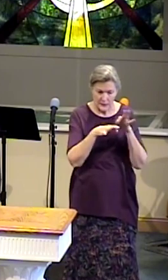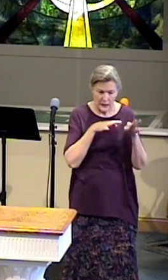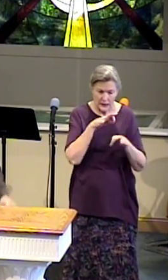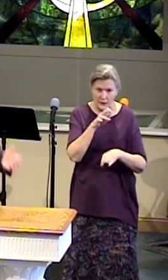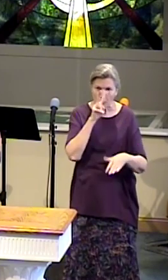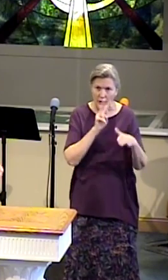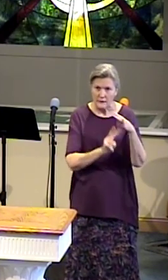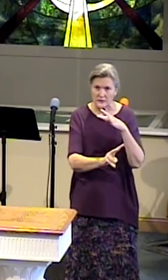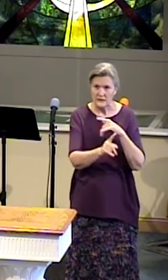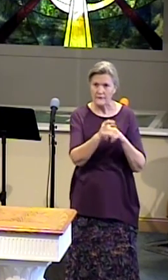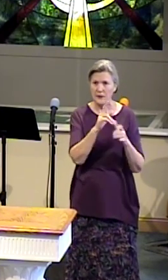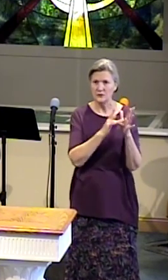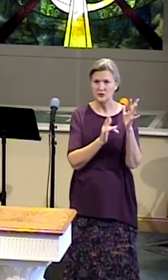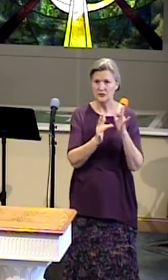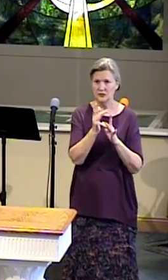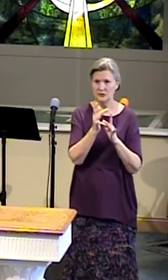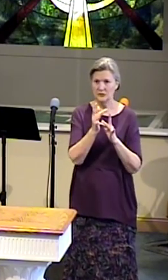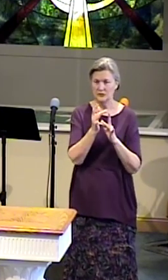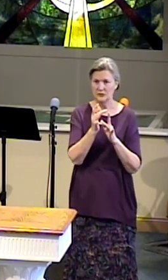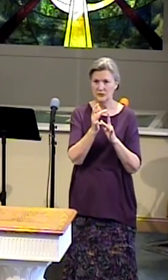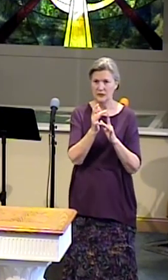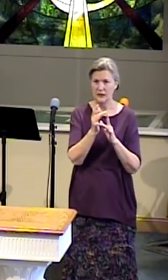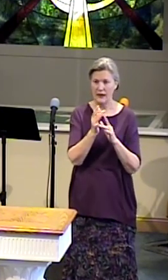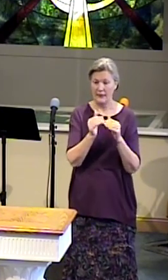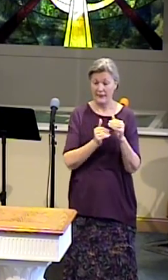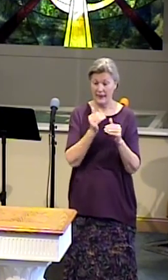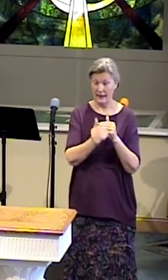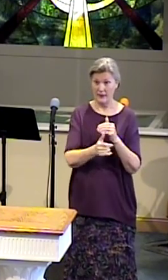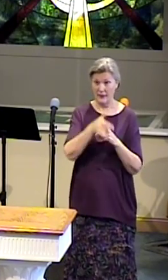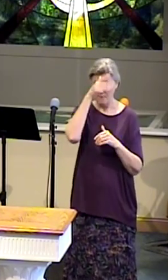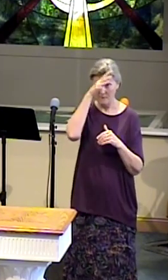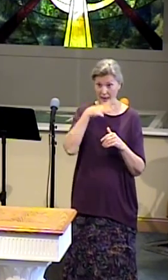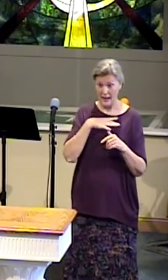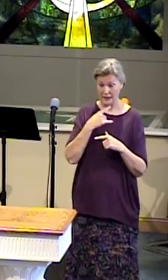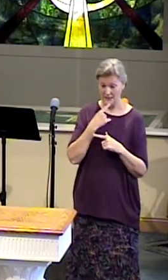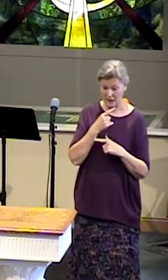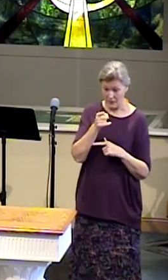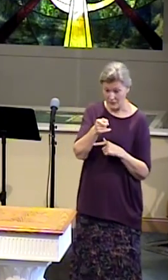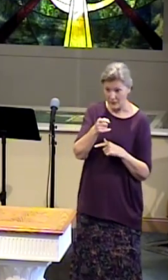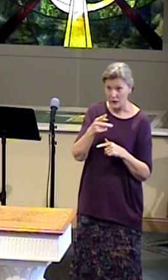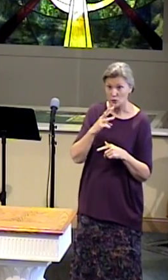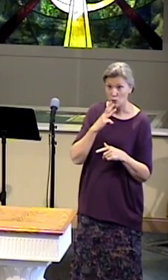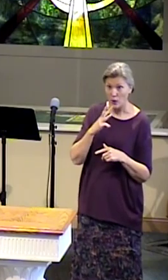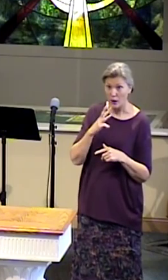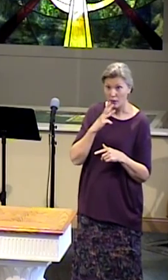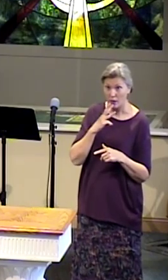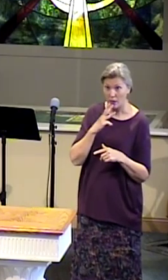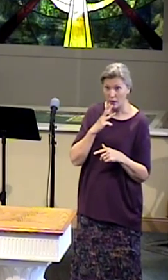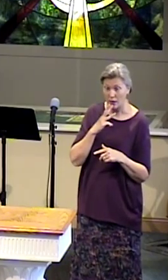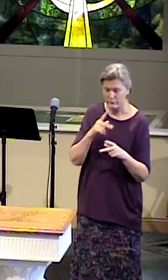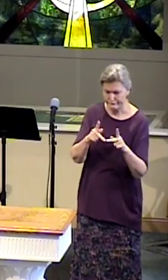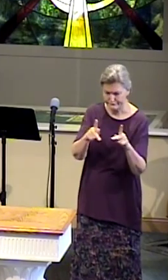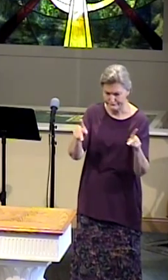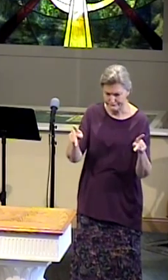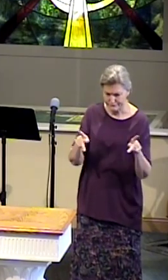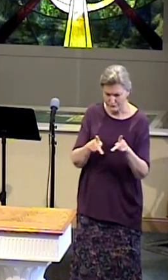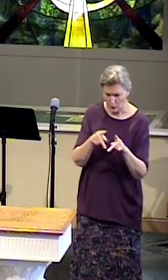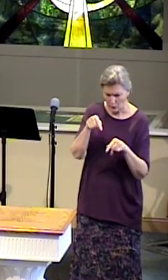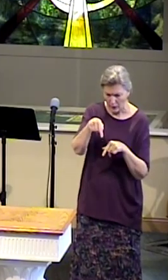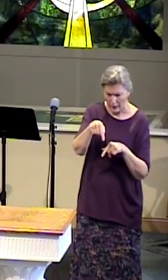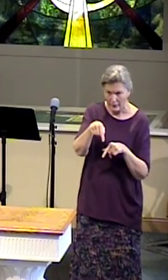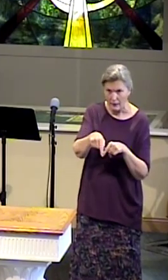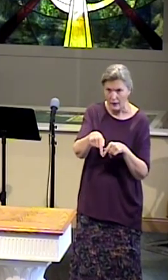the next thing you know, the man says, there's water. What's stopping me from getting